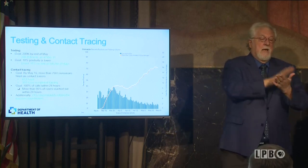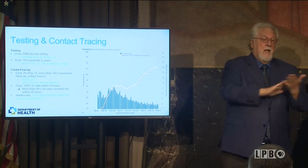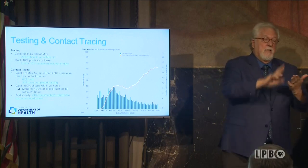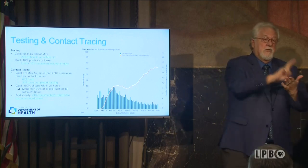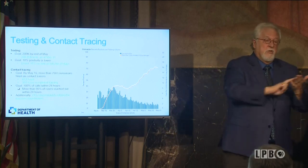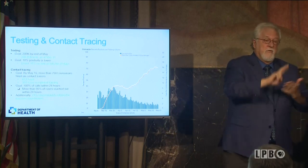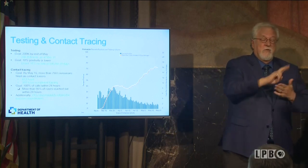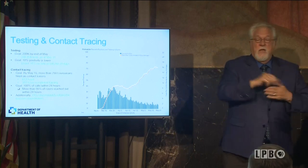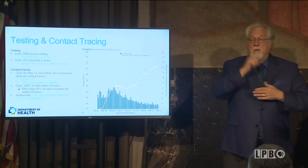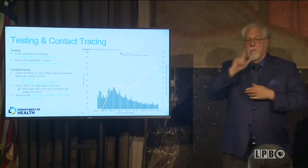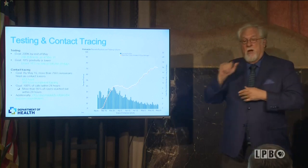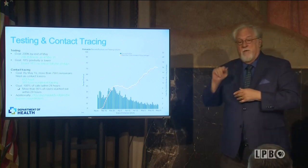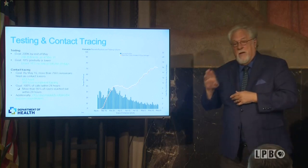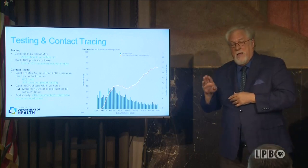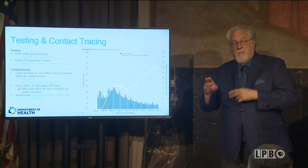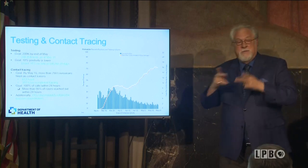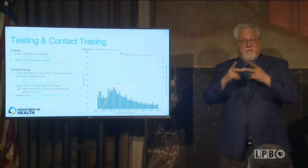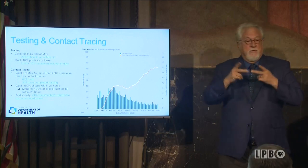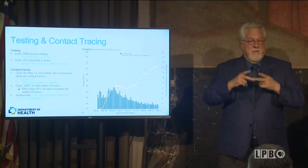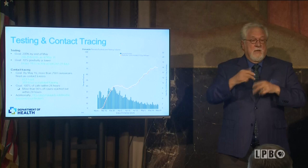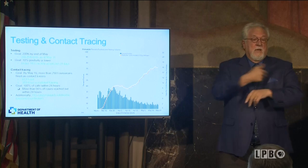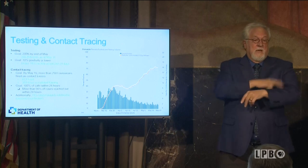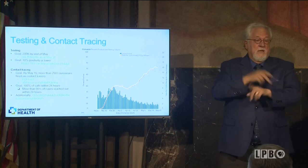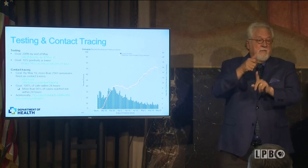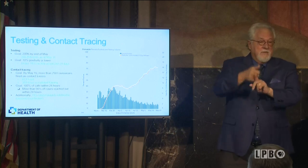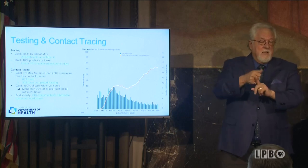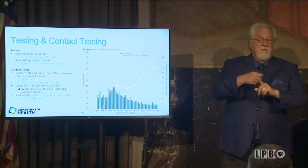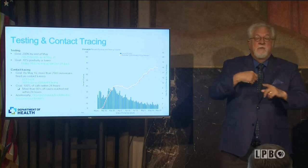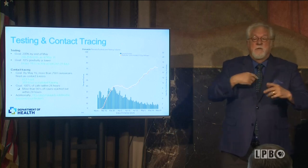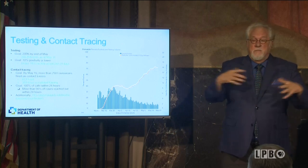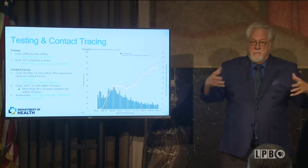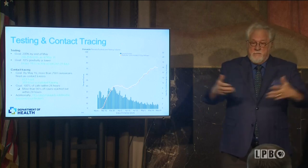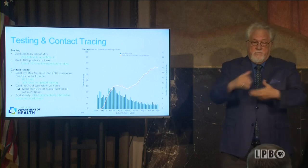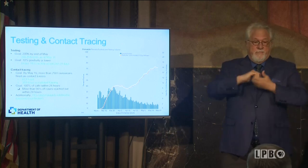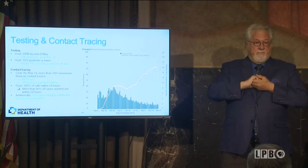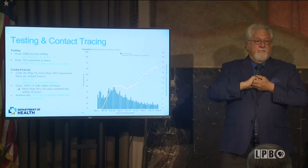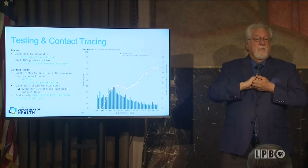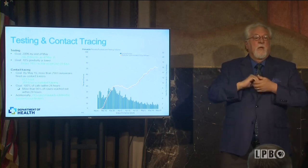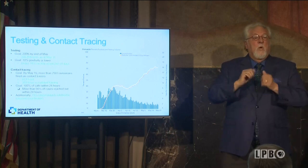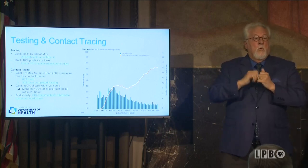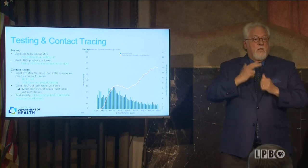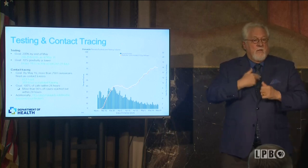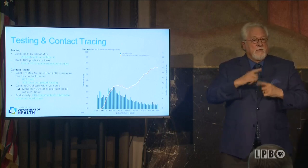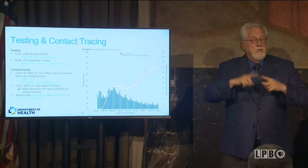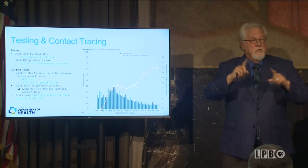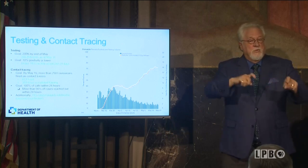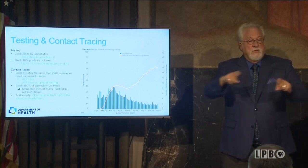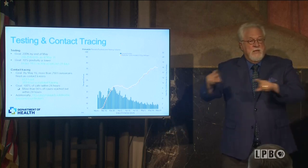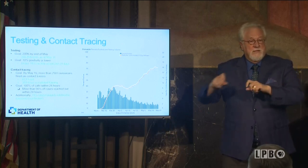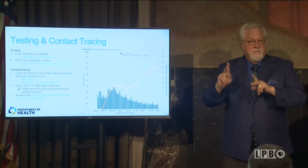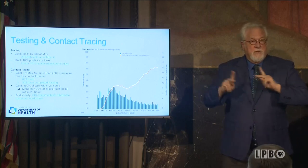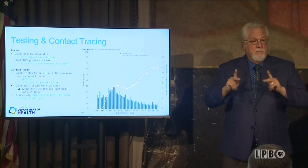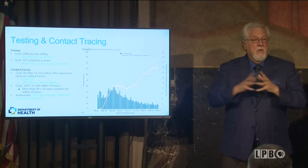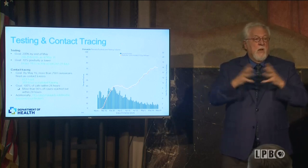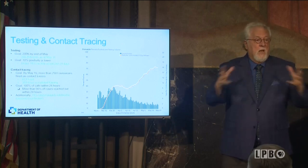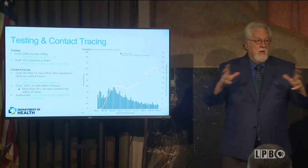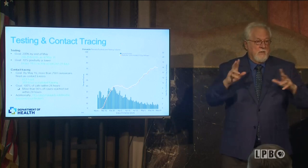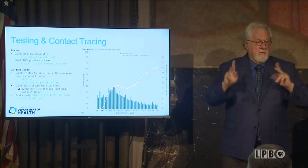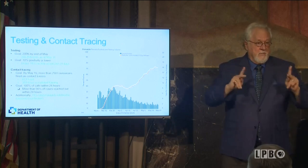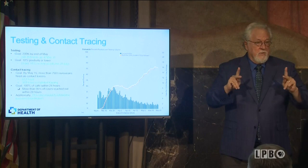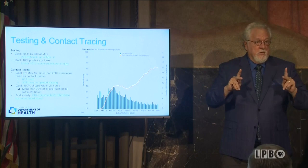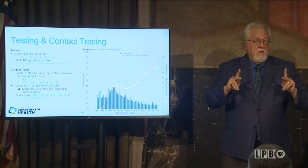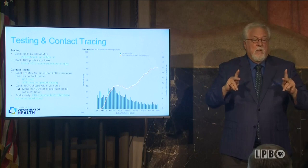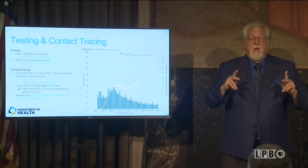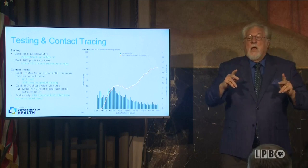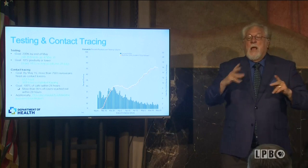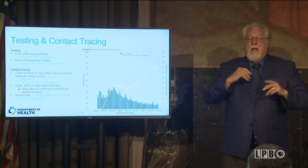labs, facilities themselves really standing up and partnering with us to get people tested in large numbers and to reach communities that we hadn't